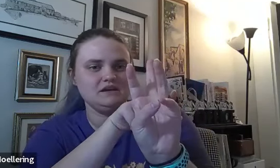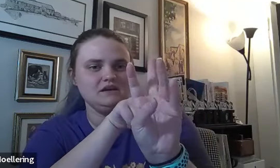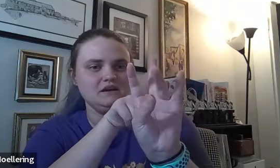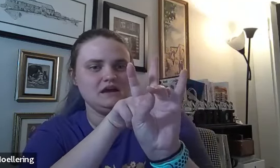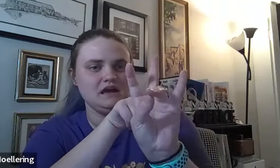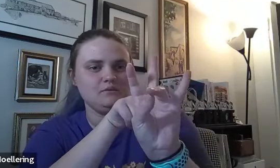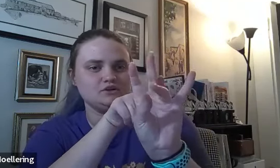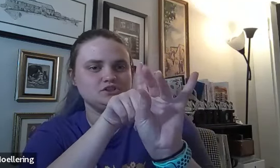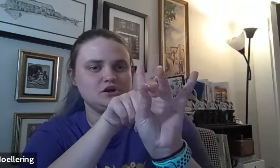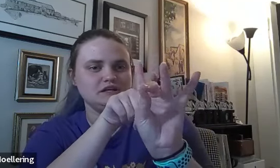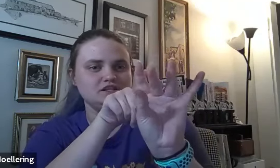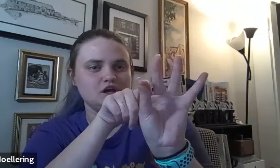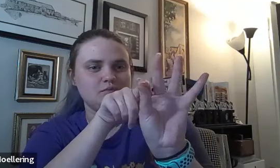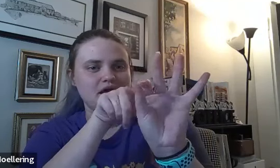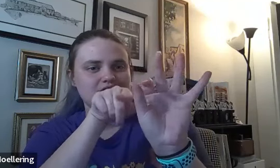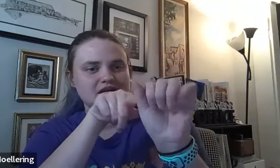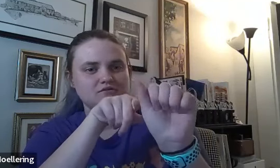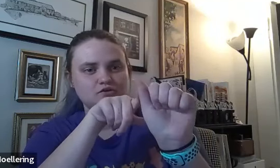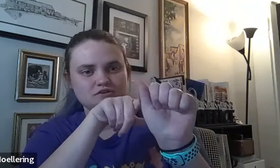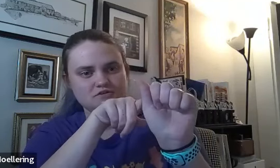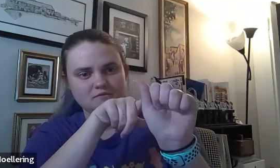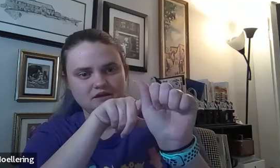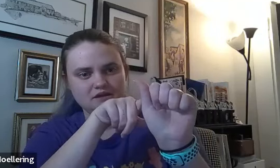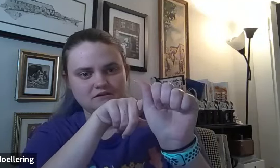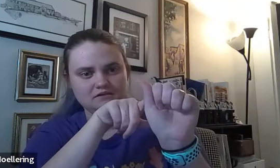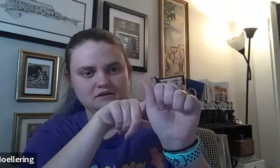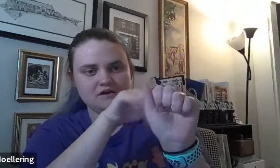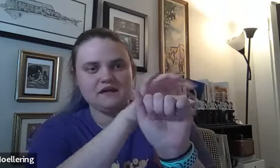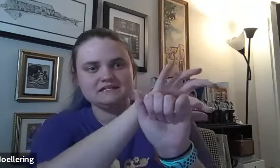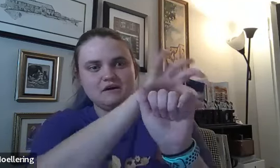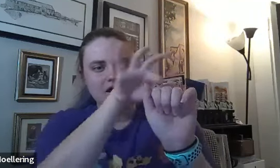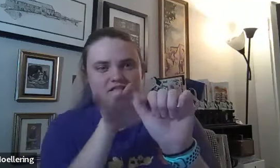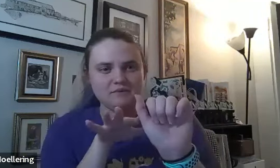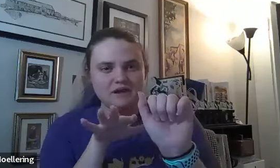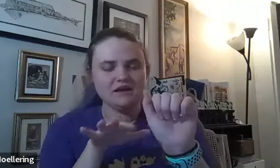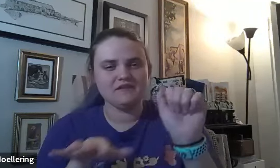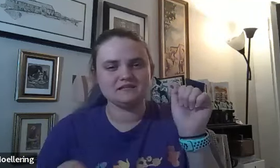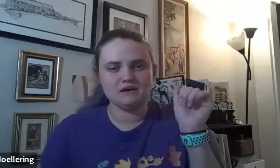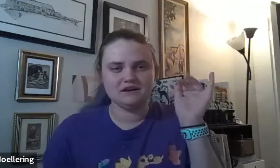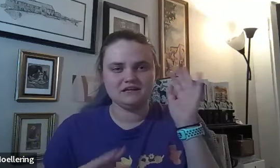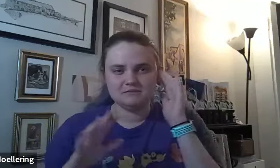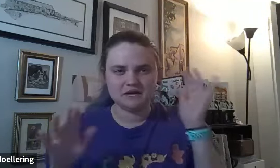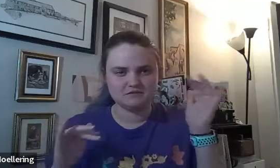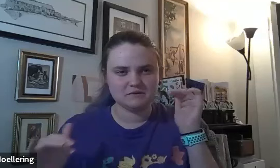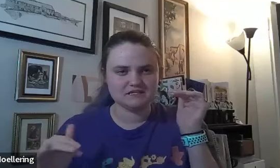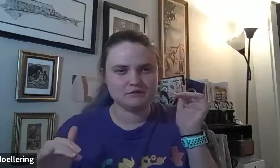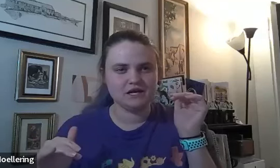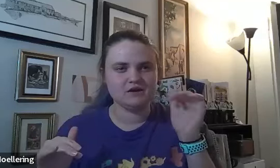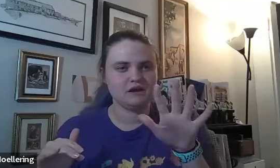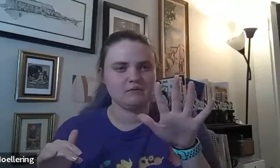pinky and we're starting to go back down towards our thumb again. That's how I think about it. And that's how I kind of keep pace with myself when I know, okay, well,